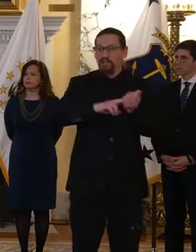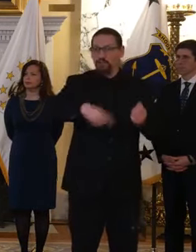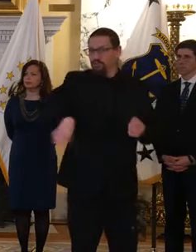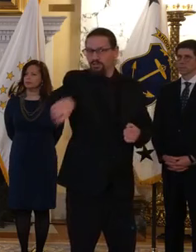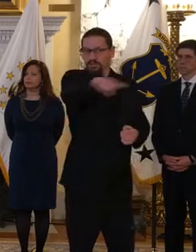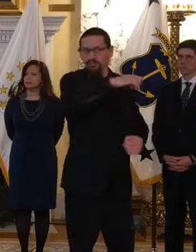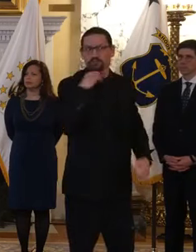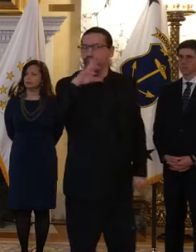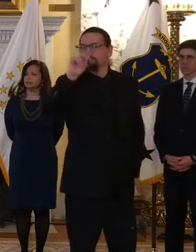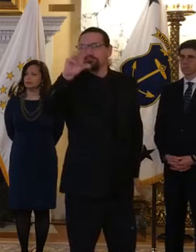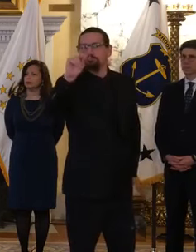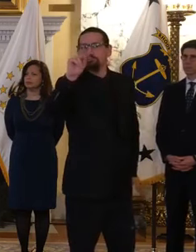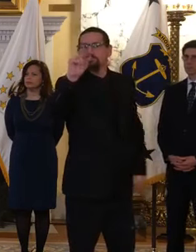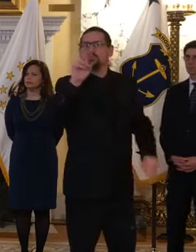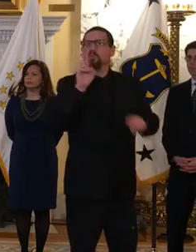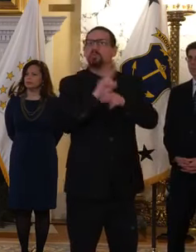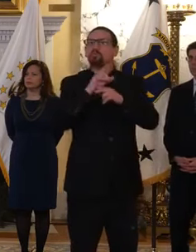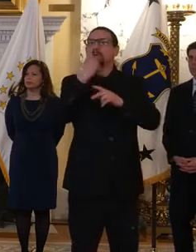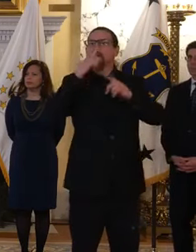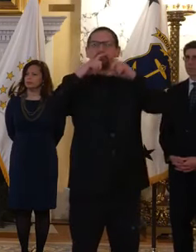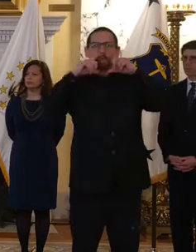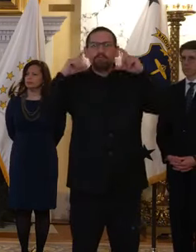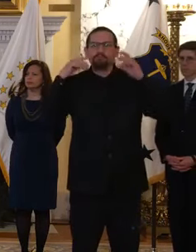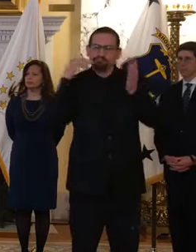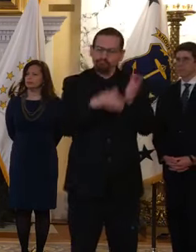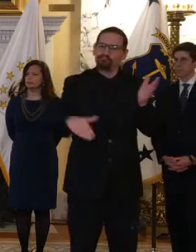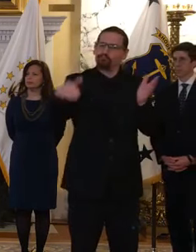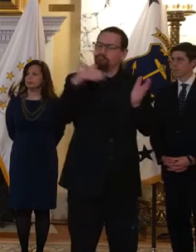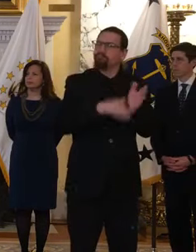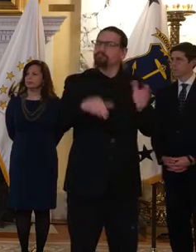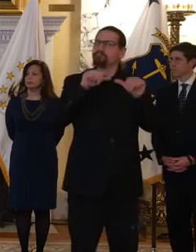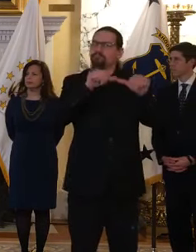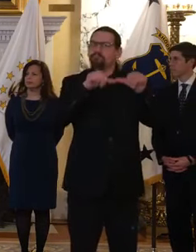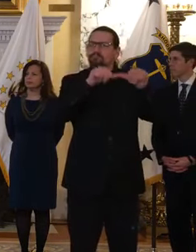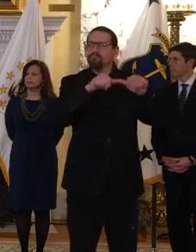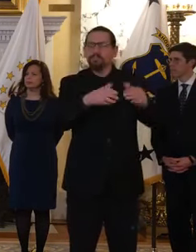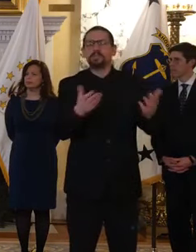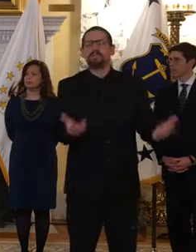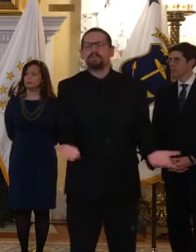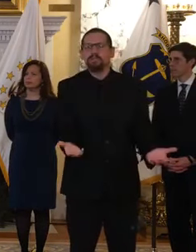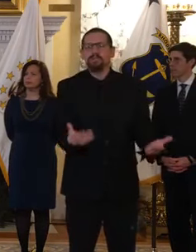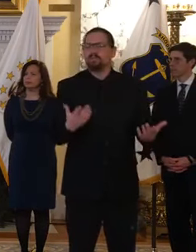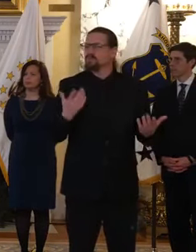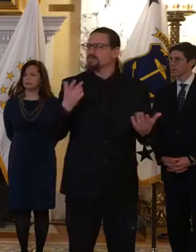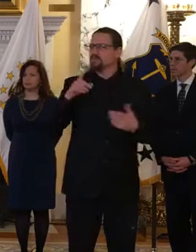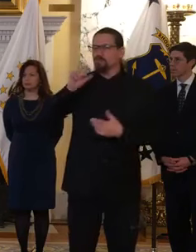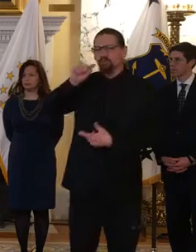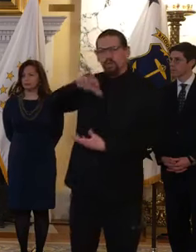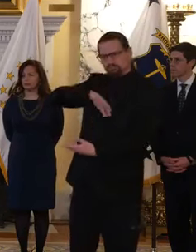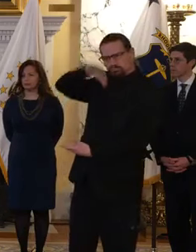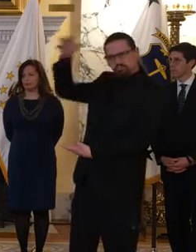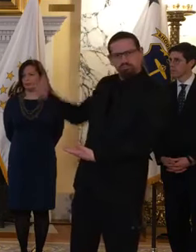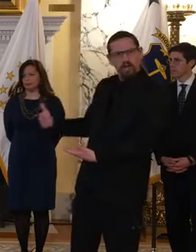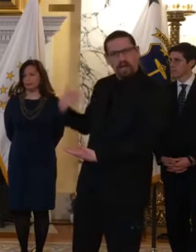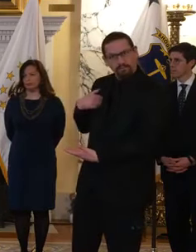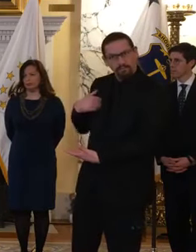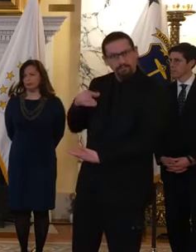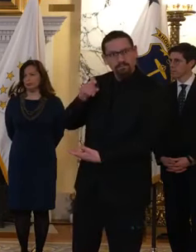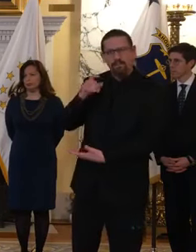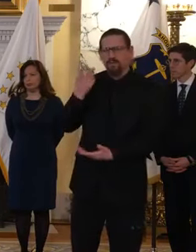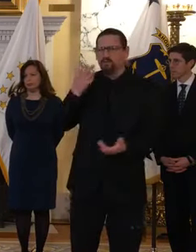they're being directed to use that one mask for multiple days. Why is this the case? Doesn't this put them and patients at